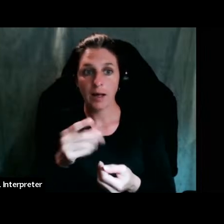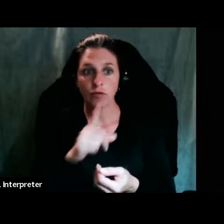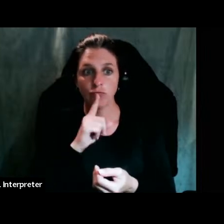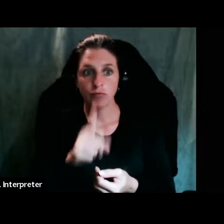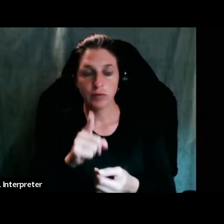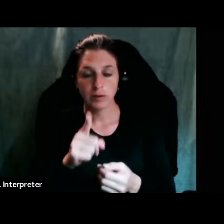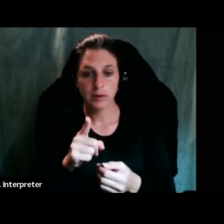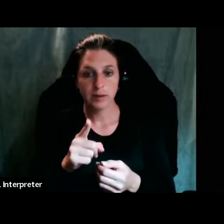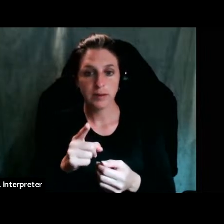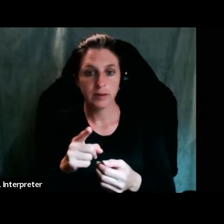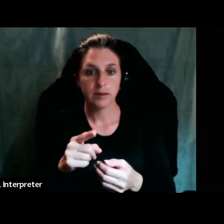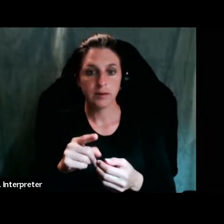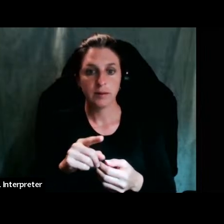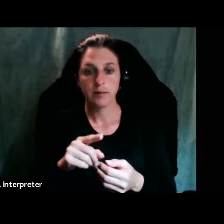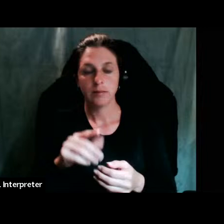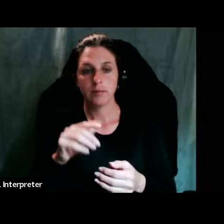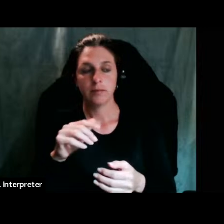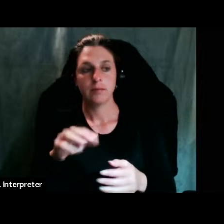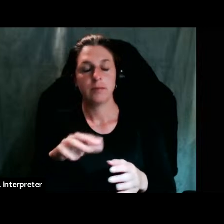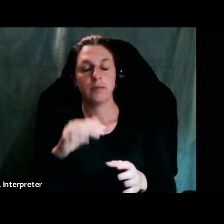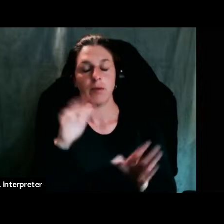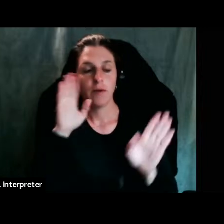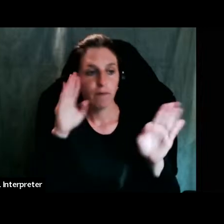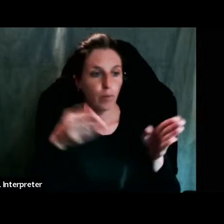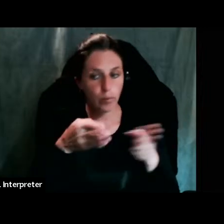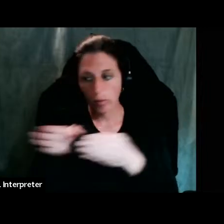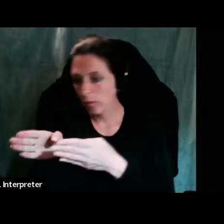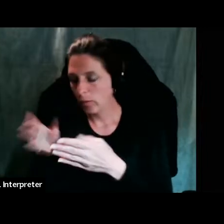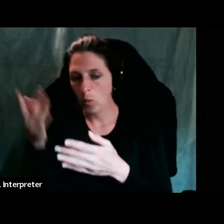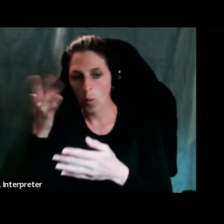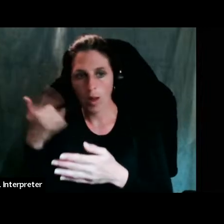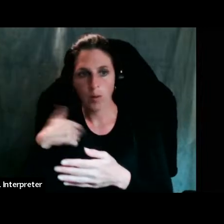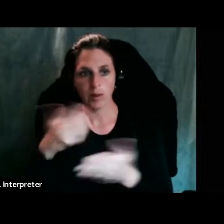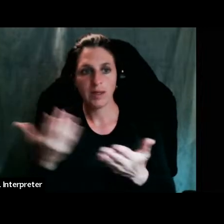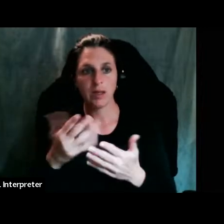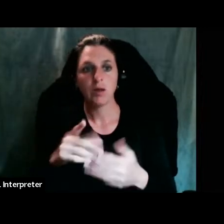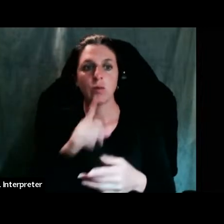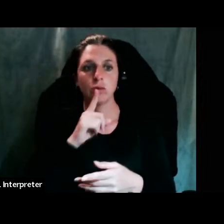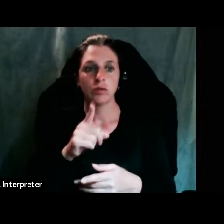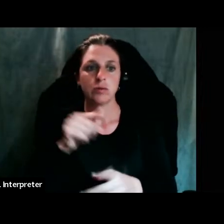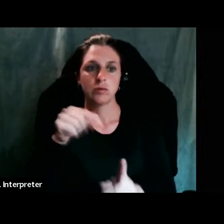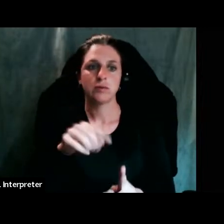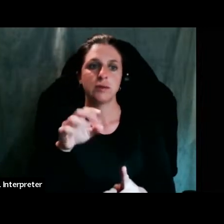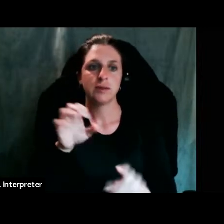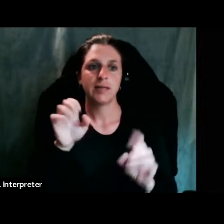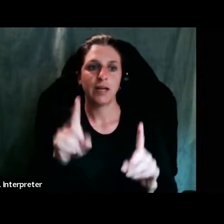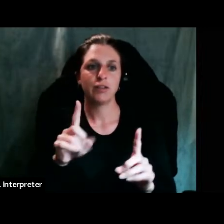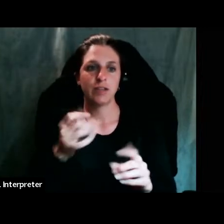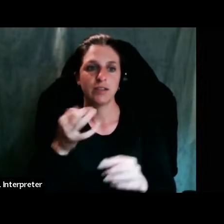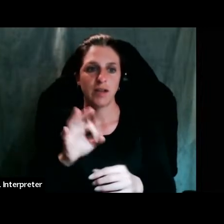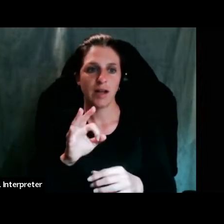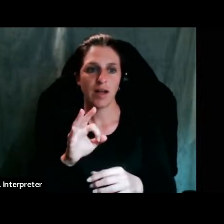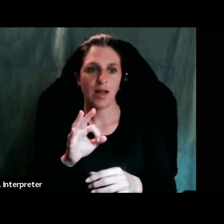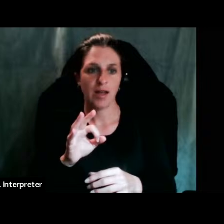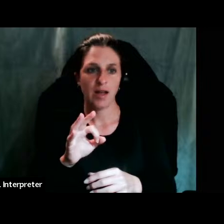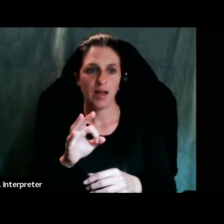we're here, which is to focus on the education of the students we have. So forgive me for my